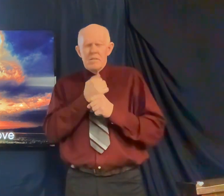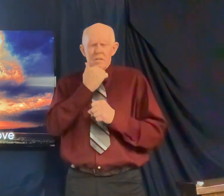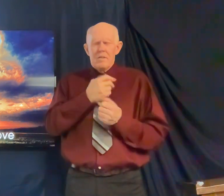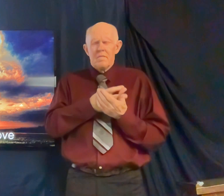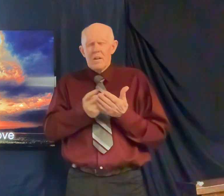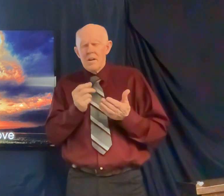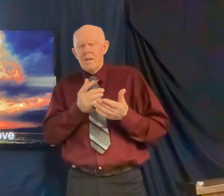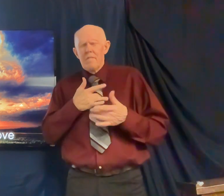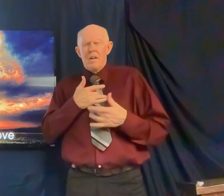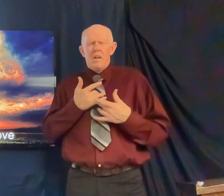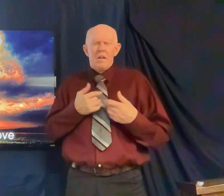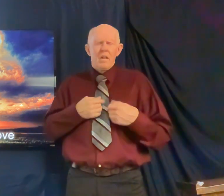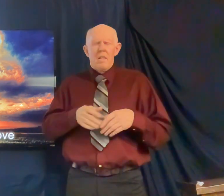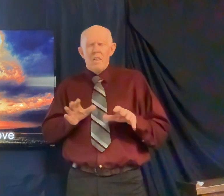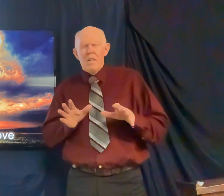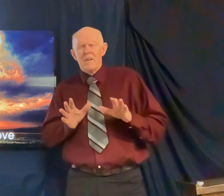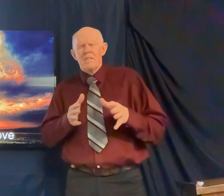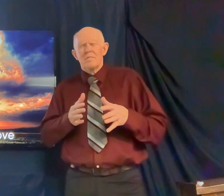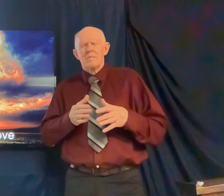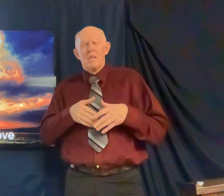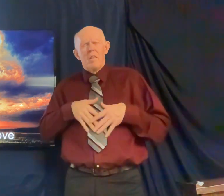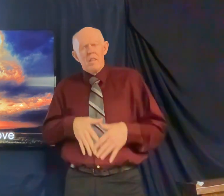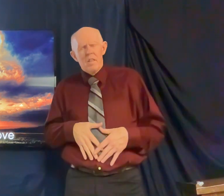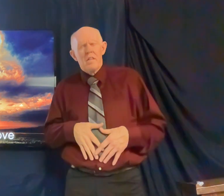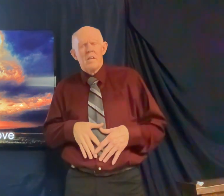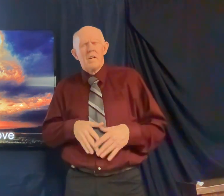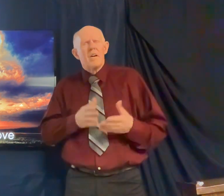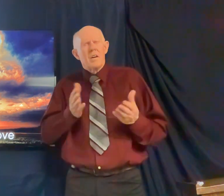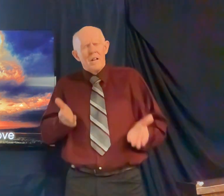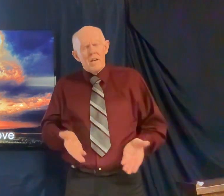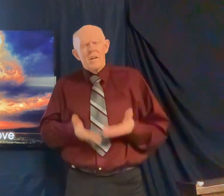when we do wrong and when we fail or give up or